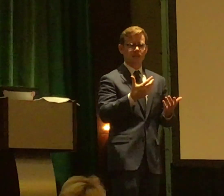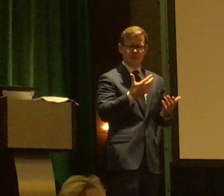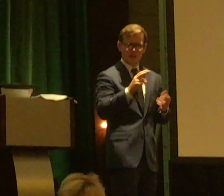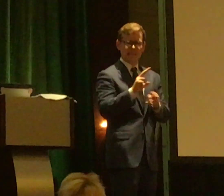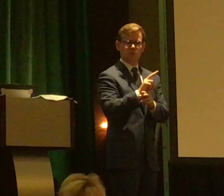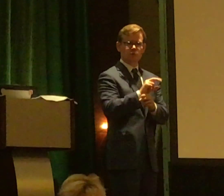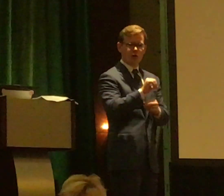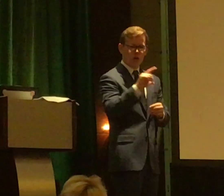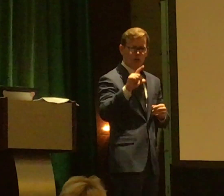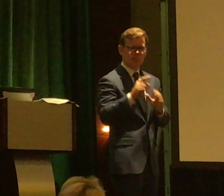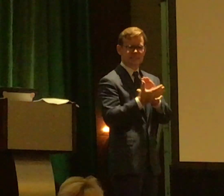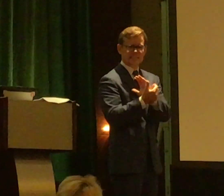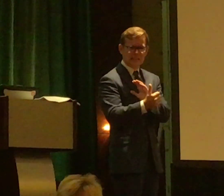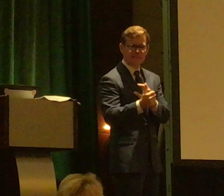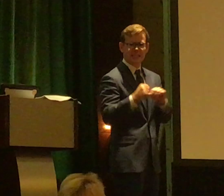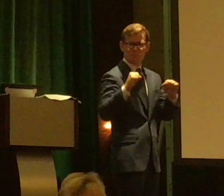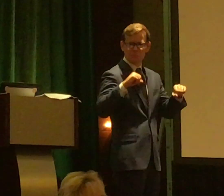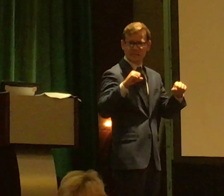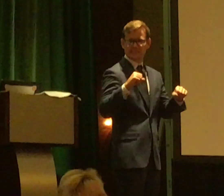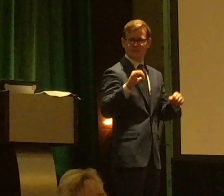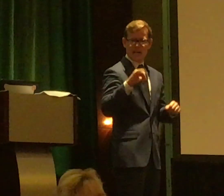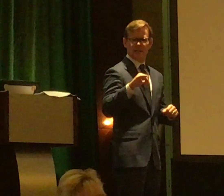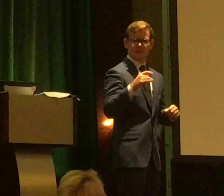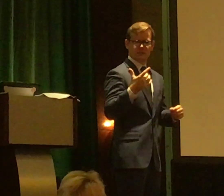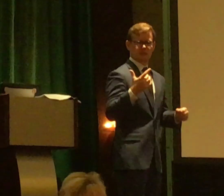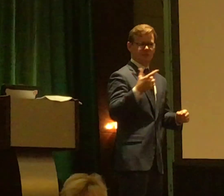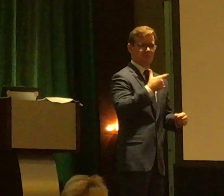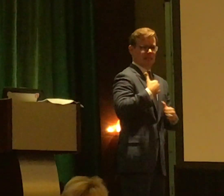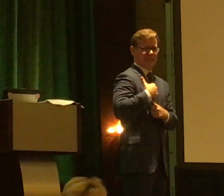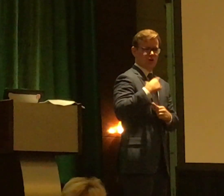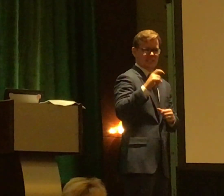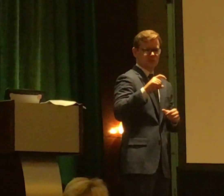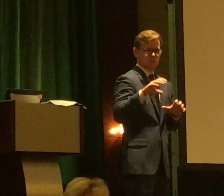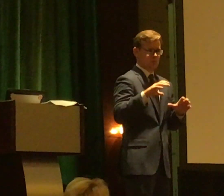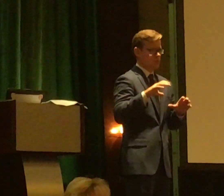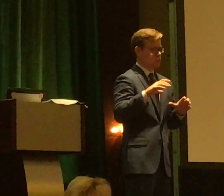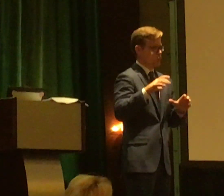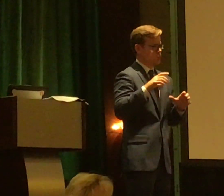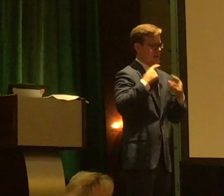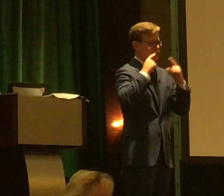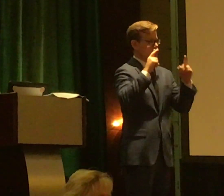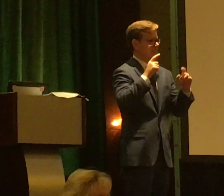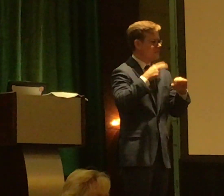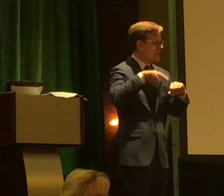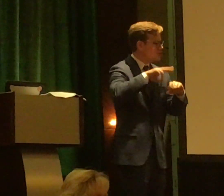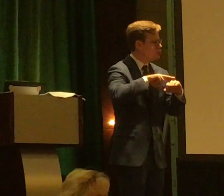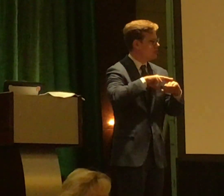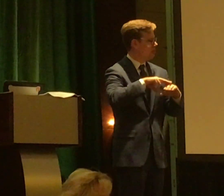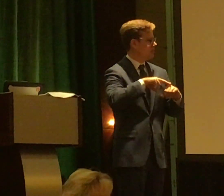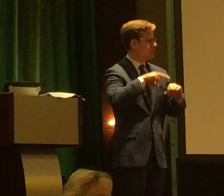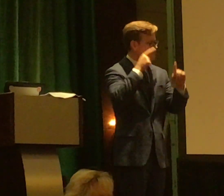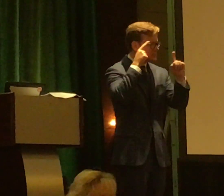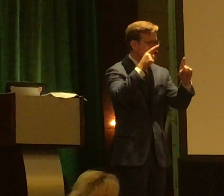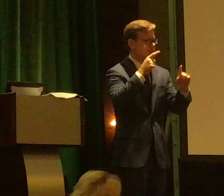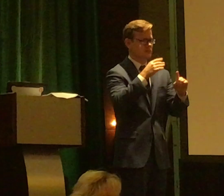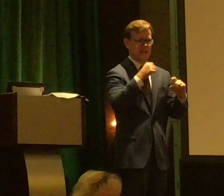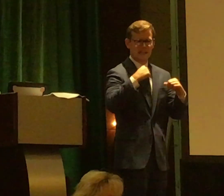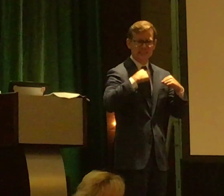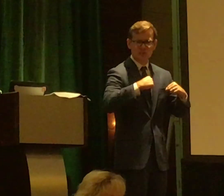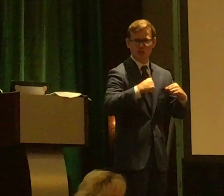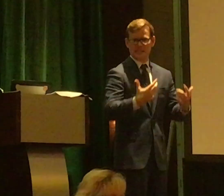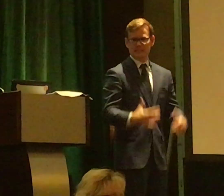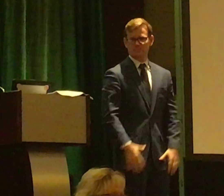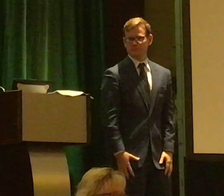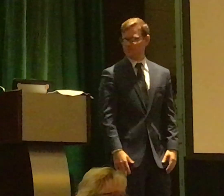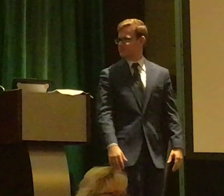I think the military would eventually be able to use all of our skills and capabilities in what they need to be able to